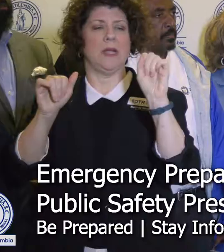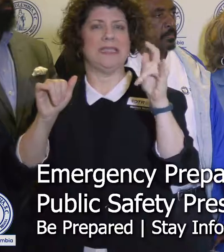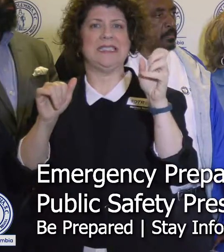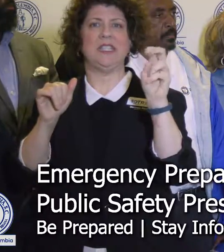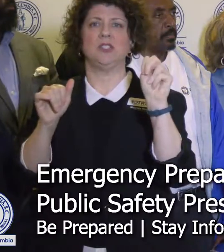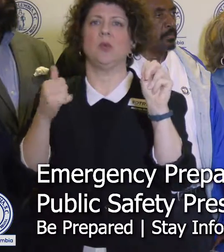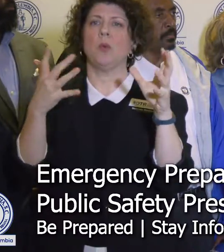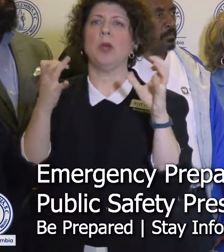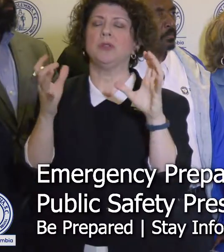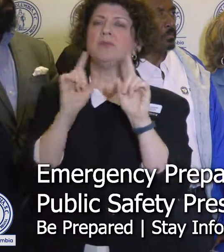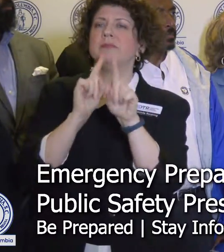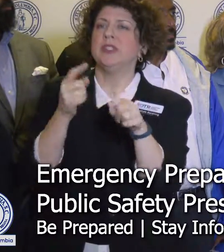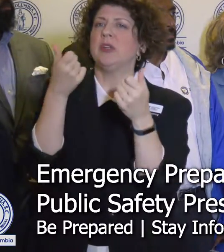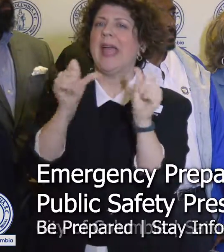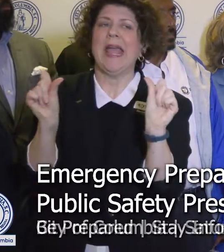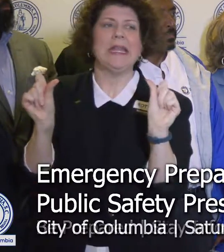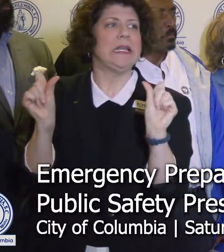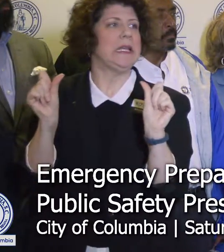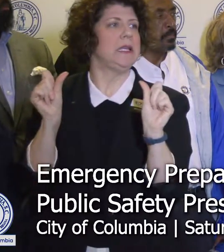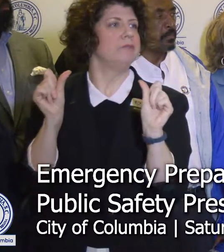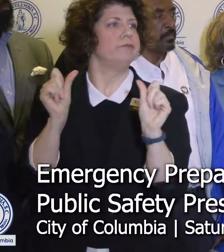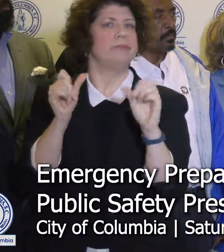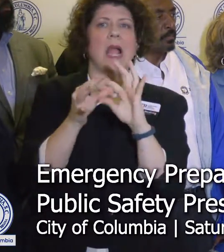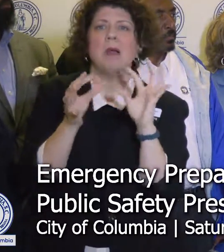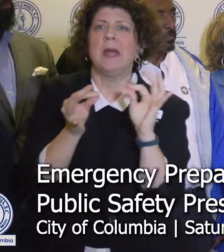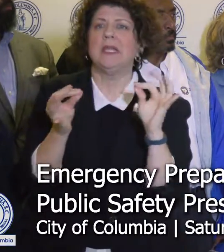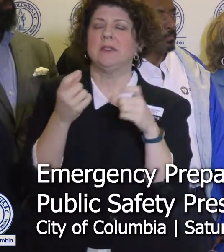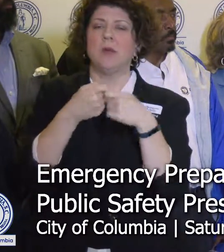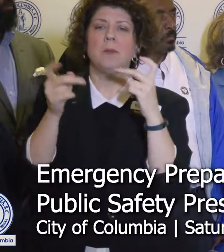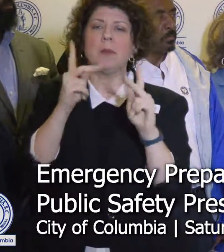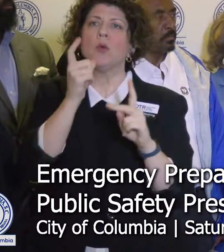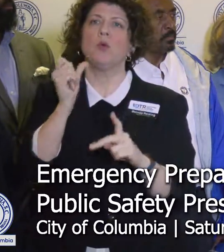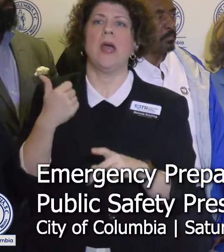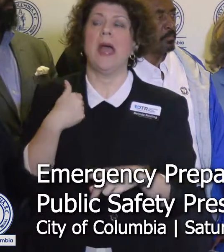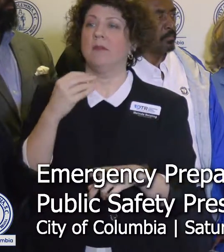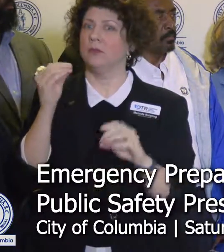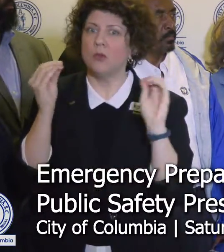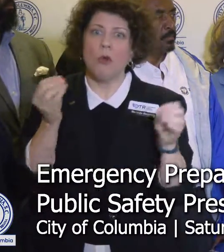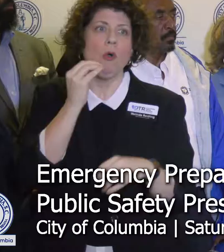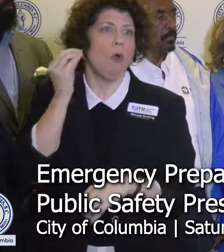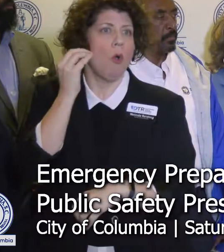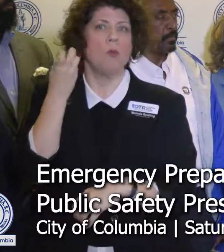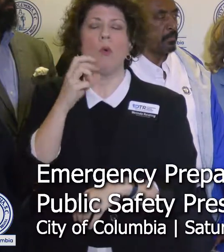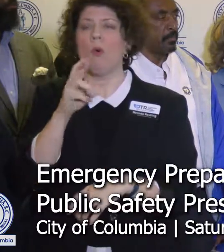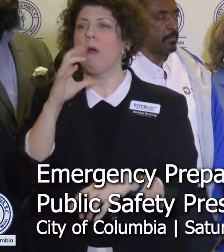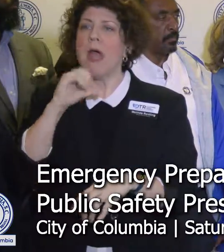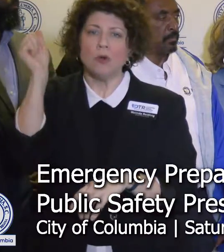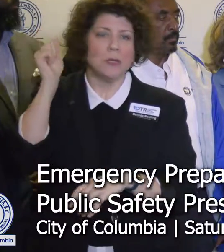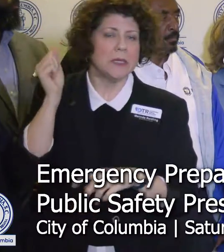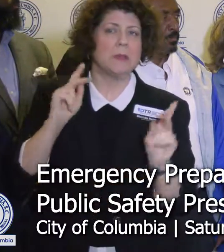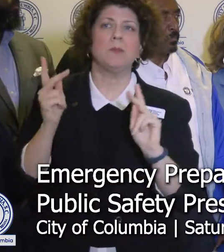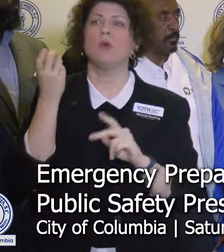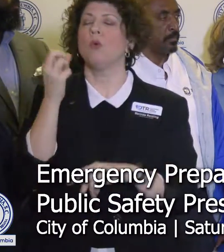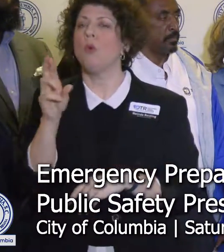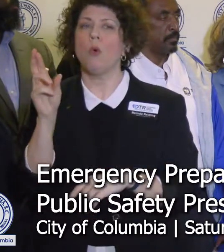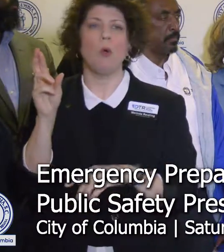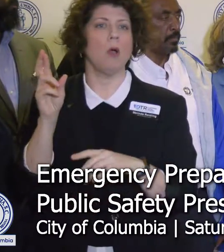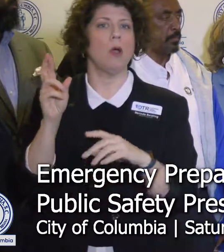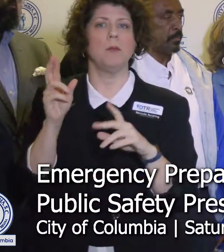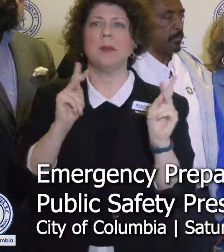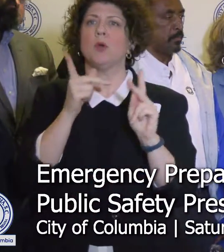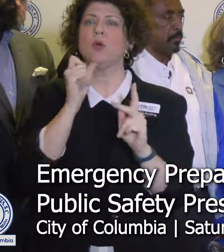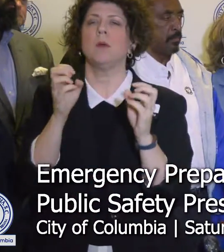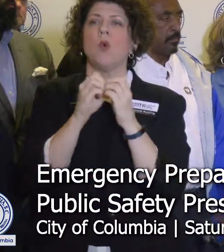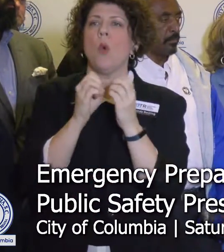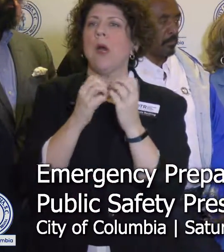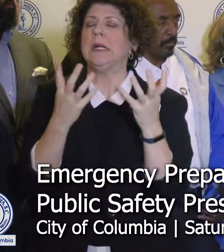concerns the public might have for our most vulnerable citizens and homeless population, that there have certainly been lots of activity